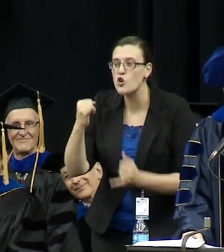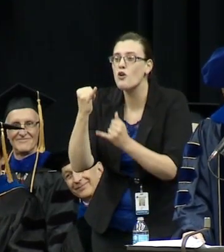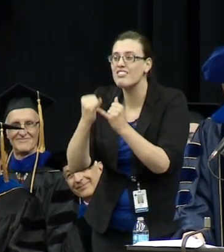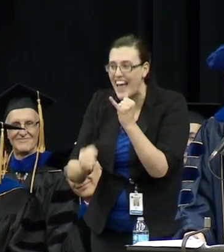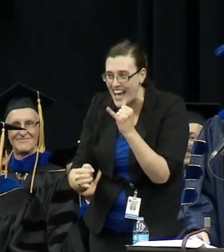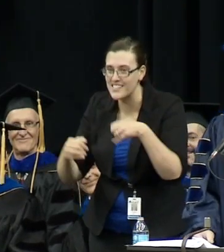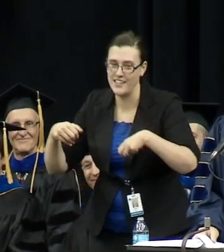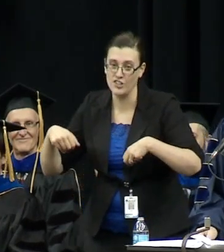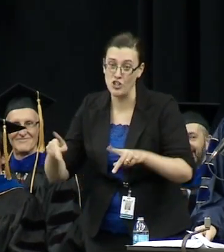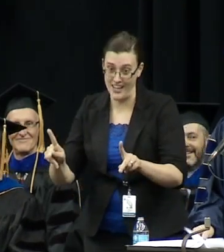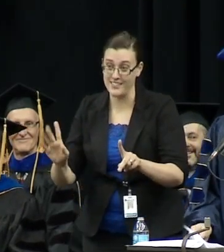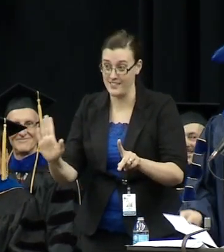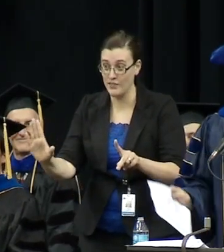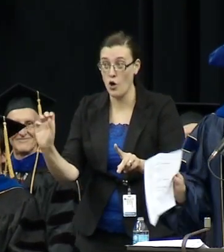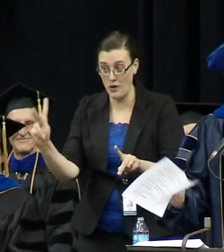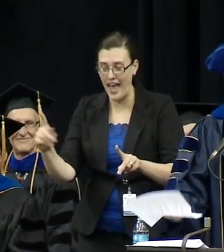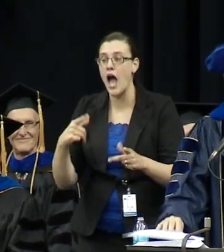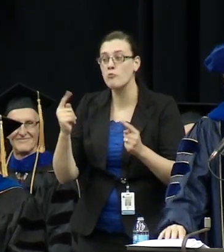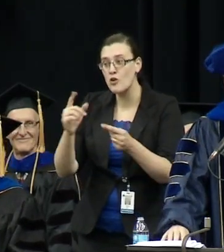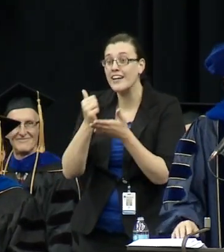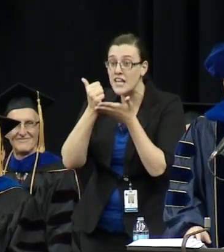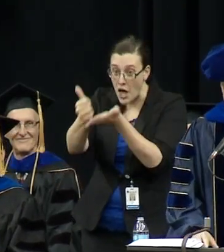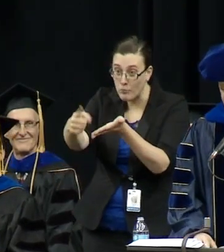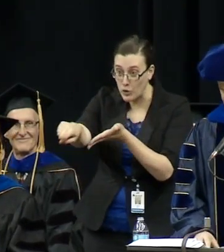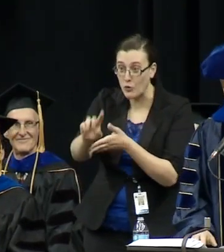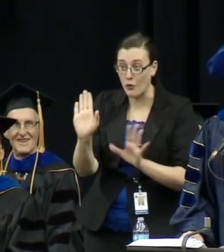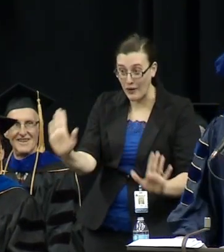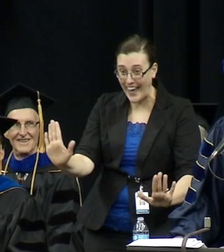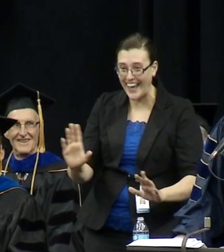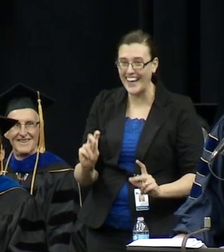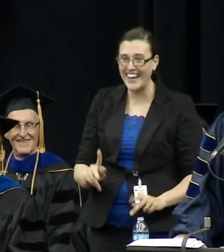chance. I'm trying to help.